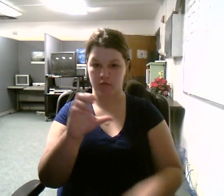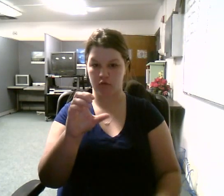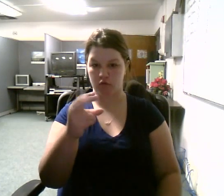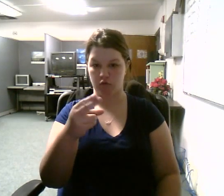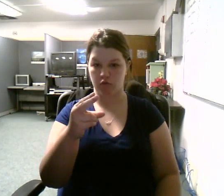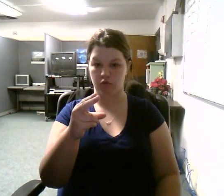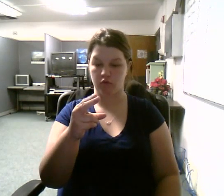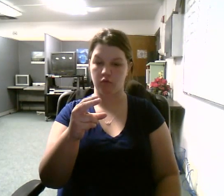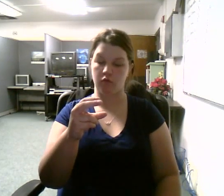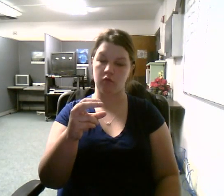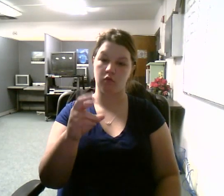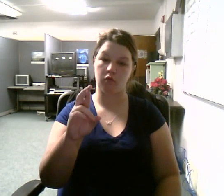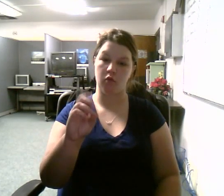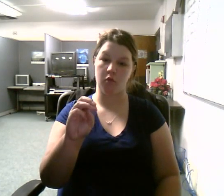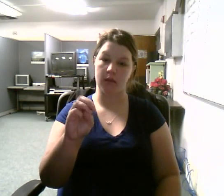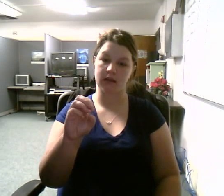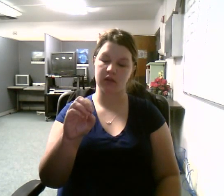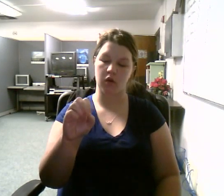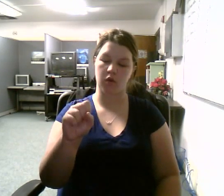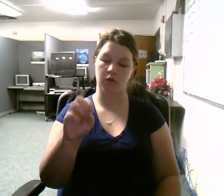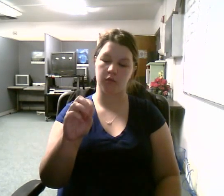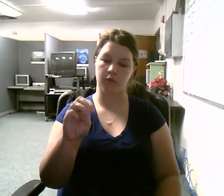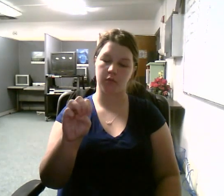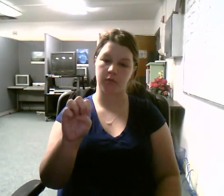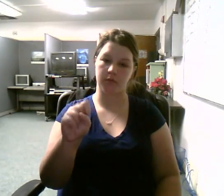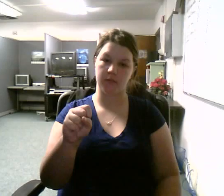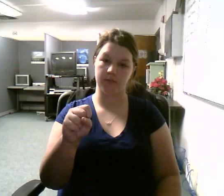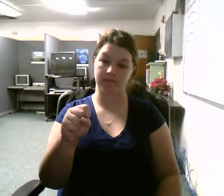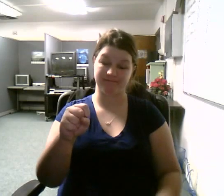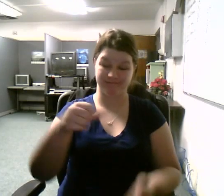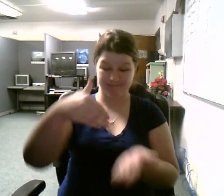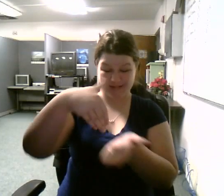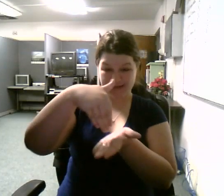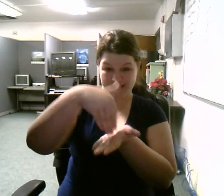chromosome are connected at the center with something called a centromere.